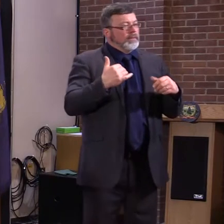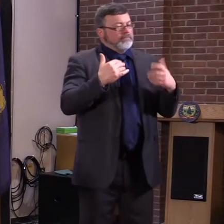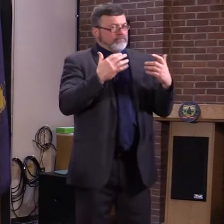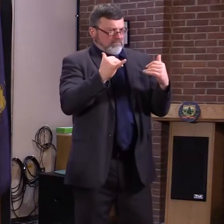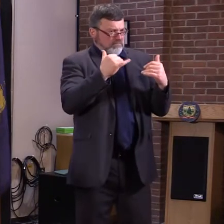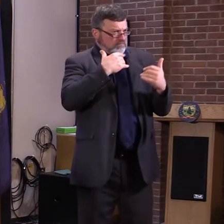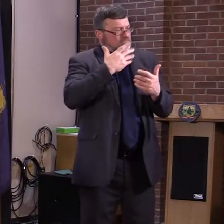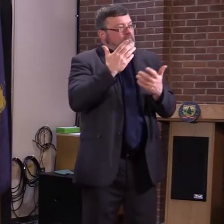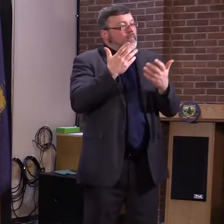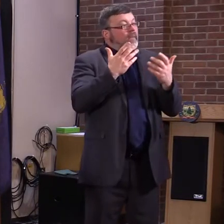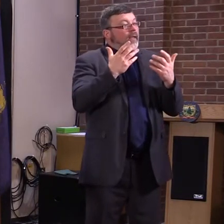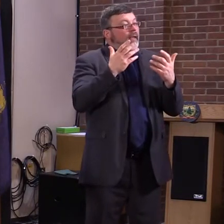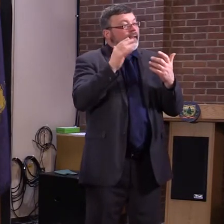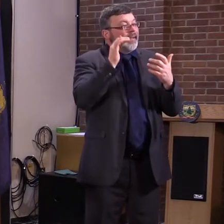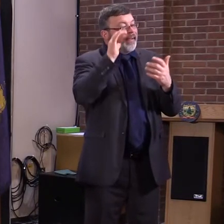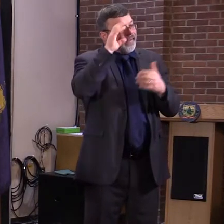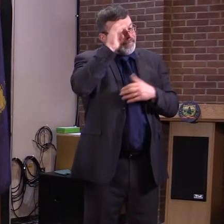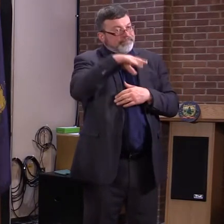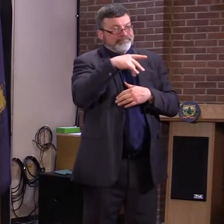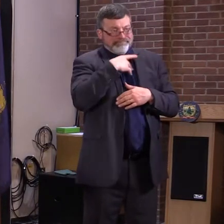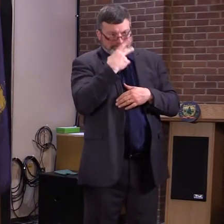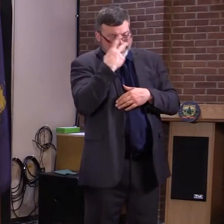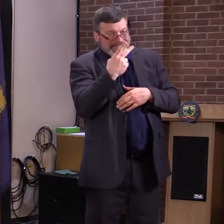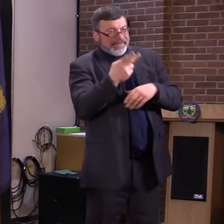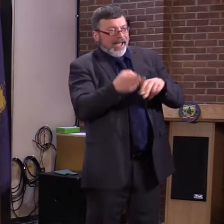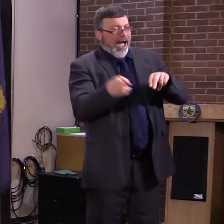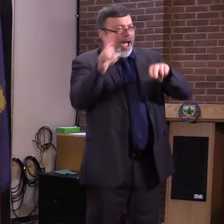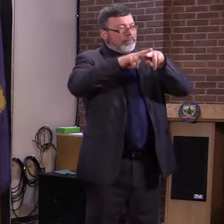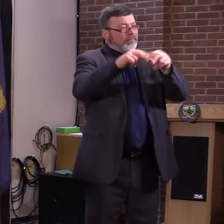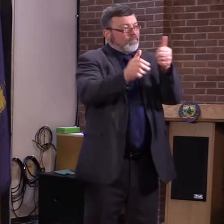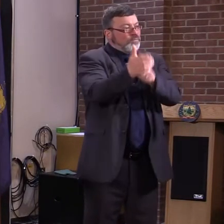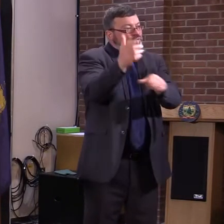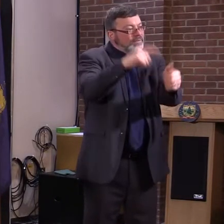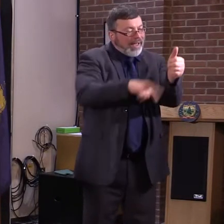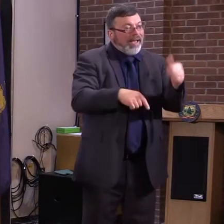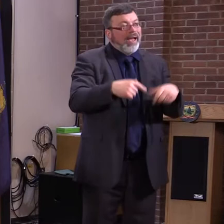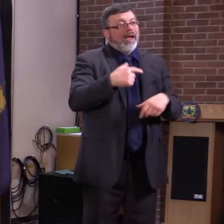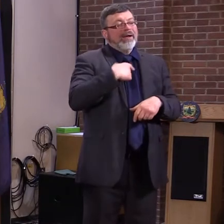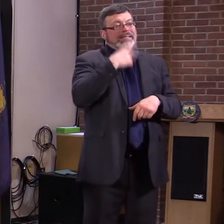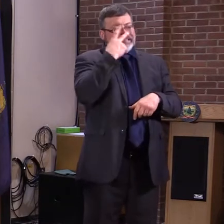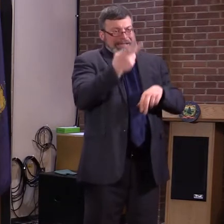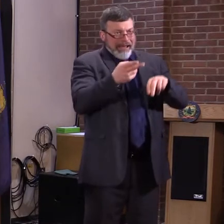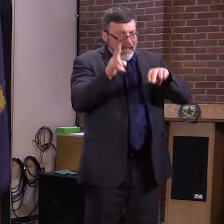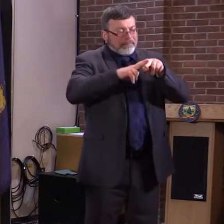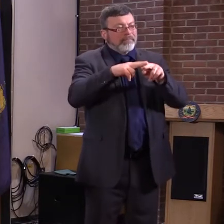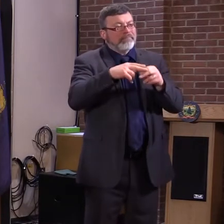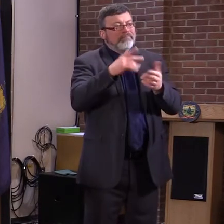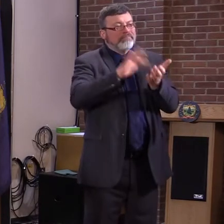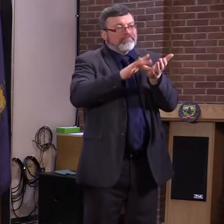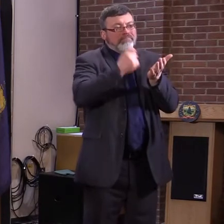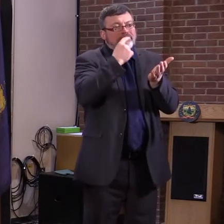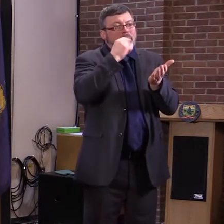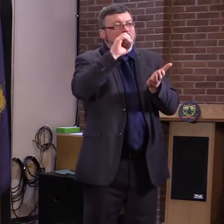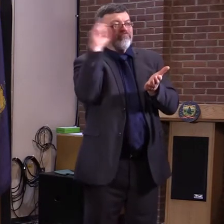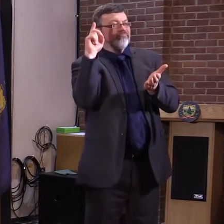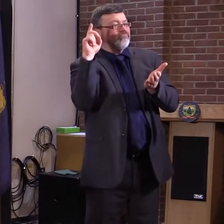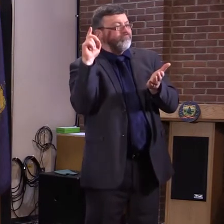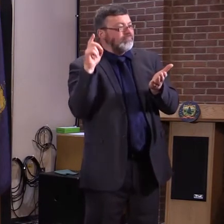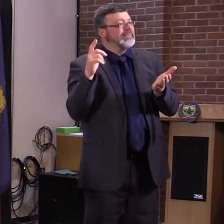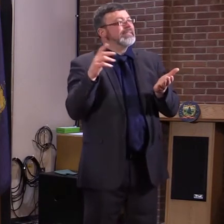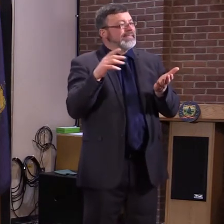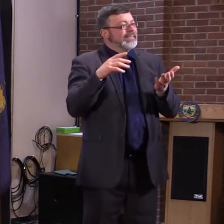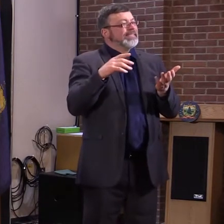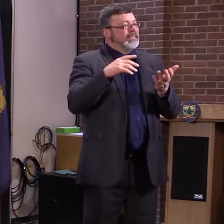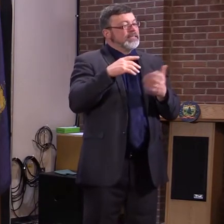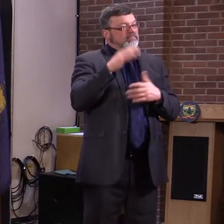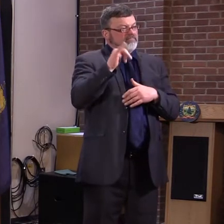in suicide and overdose. We'll continue to monitor those measures and with the operational COVID response